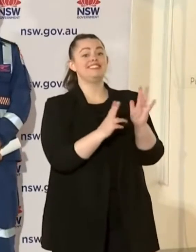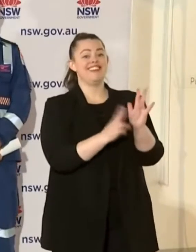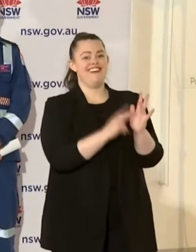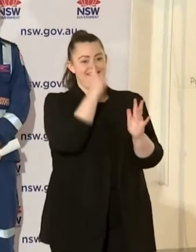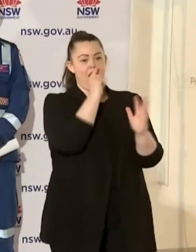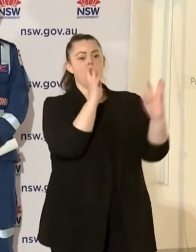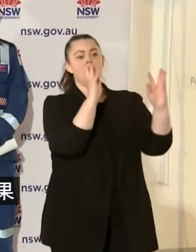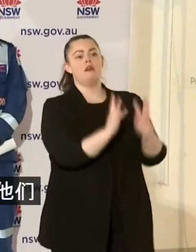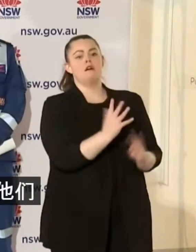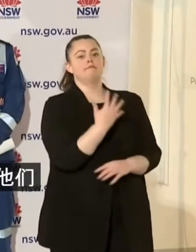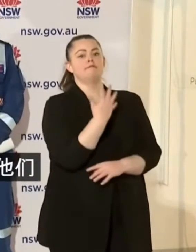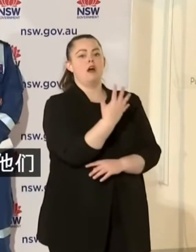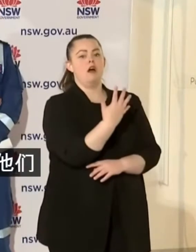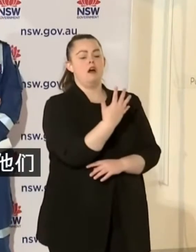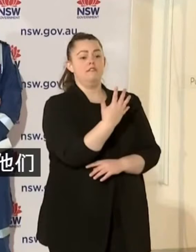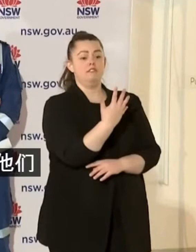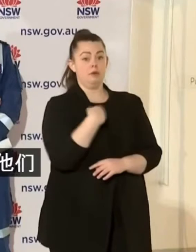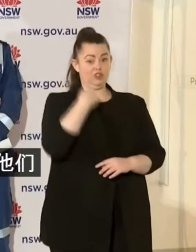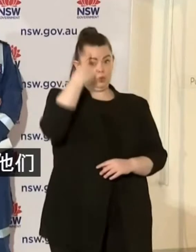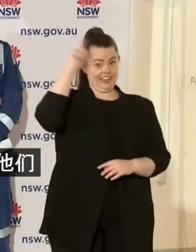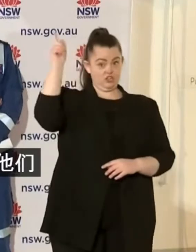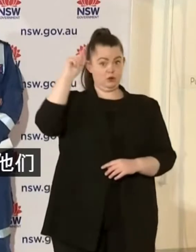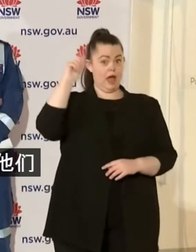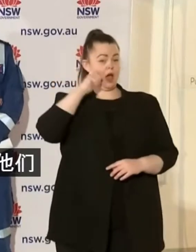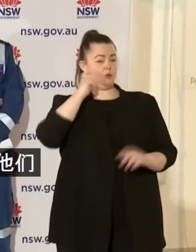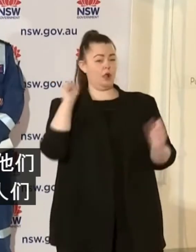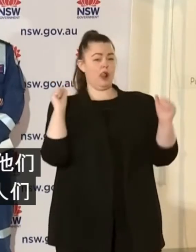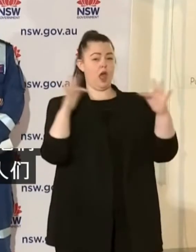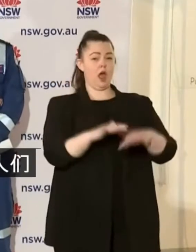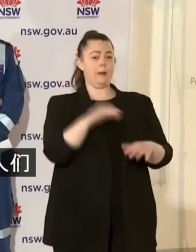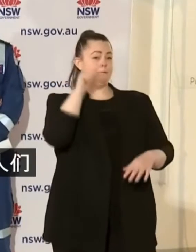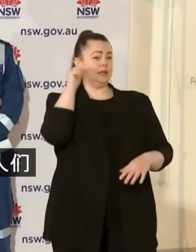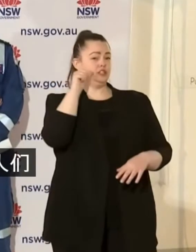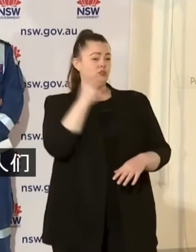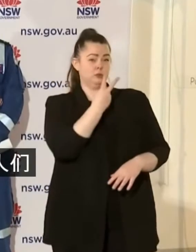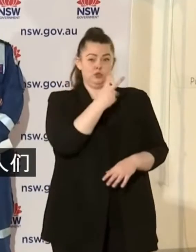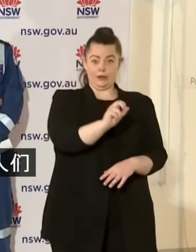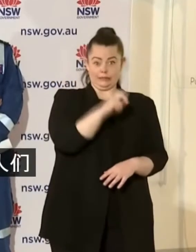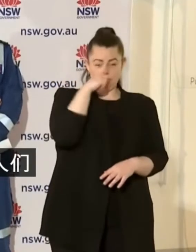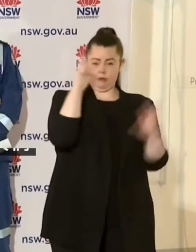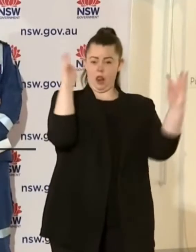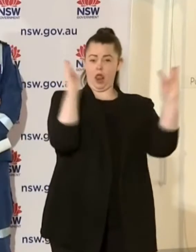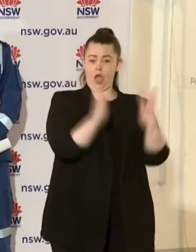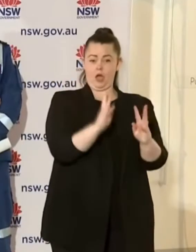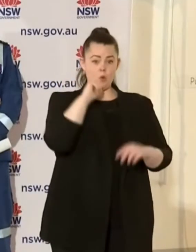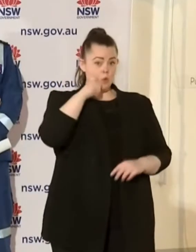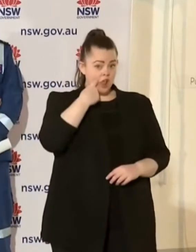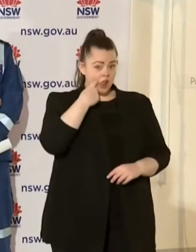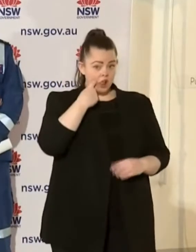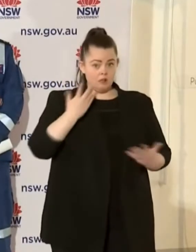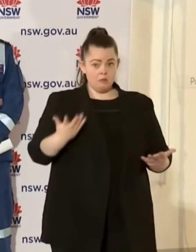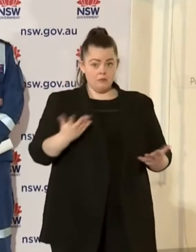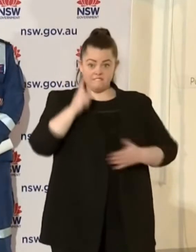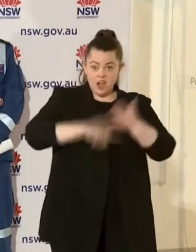in groups of 20, 30, and if they do, will they be fined? If people are not complying with the health rules, look, no one likes